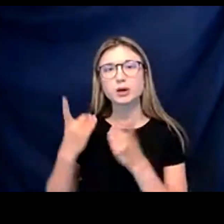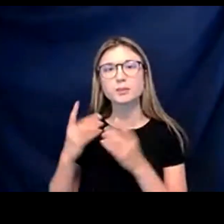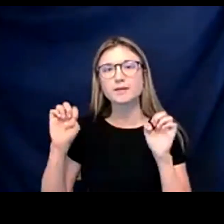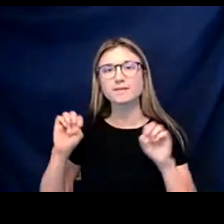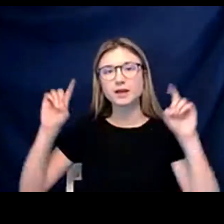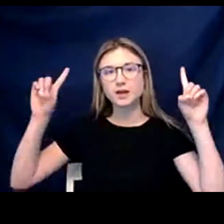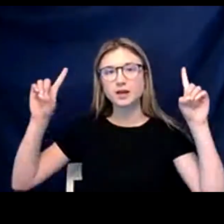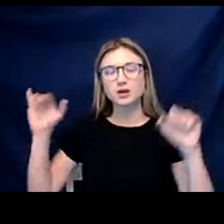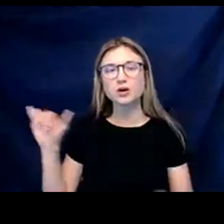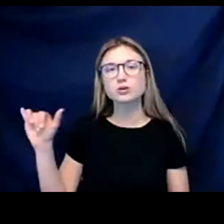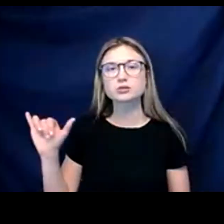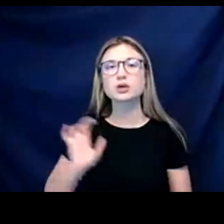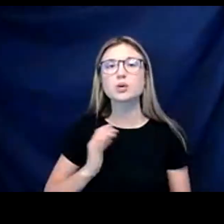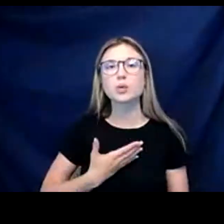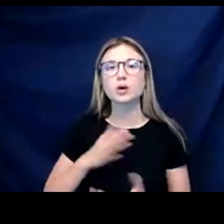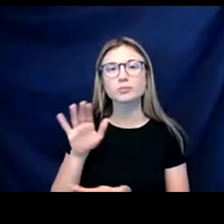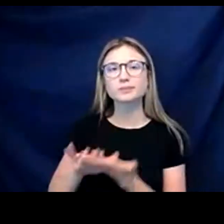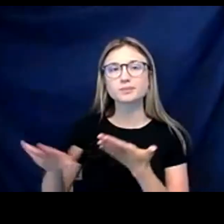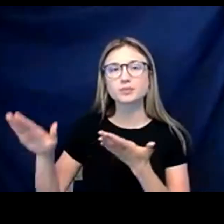our post-secondary education,